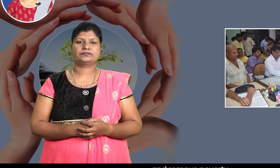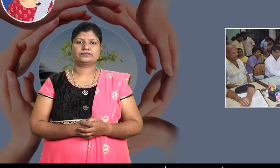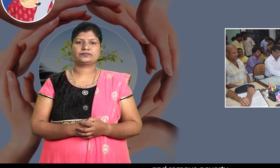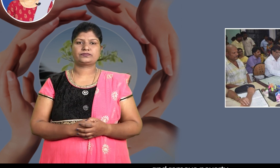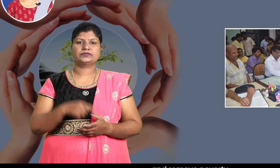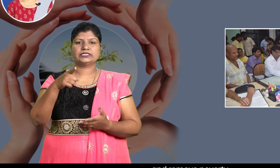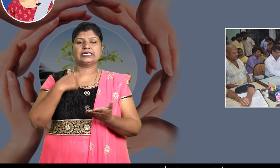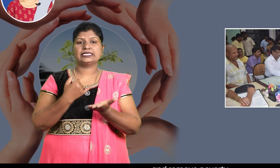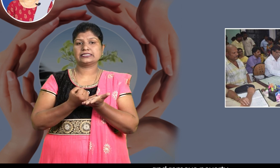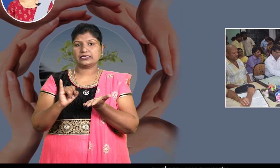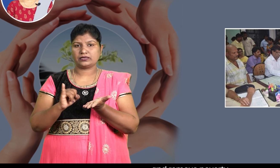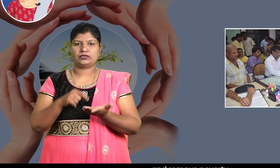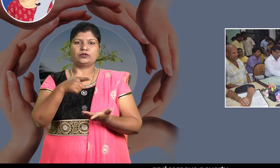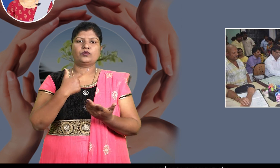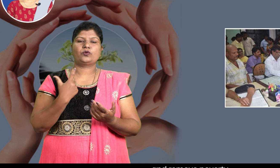and remove poverty